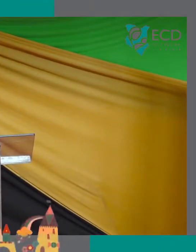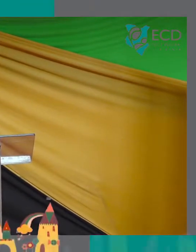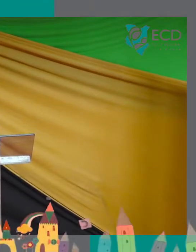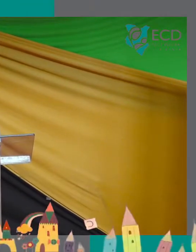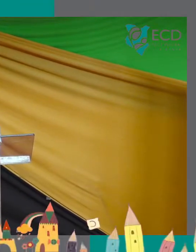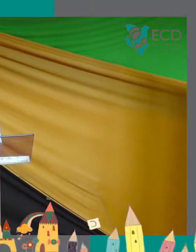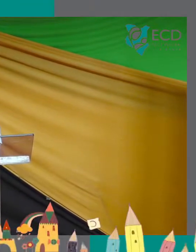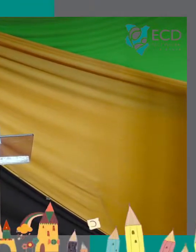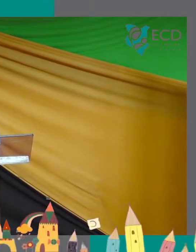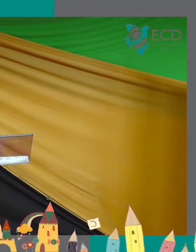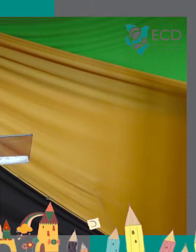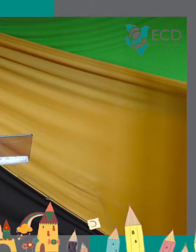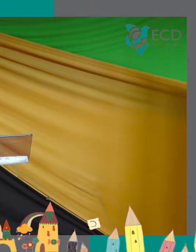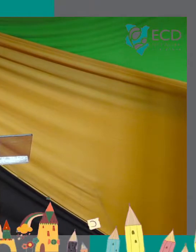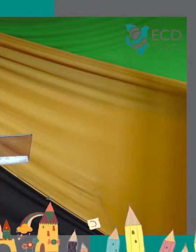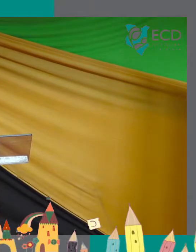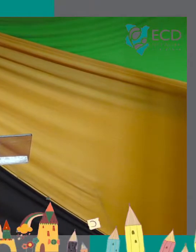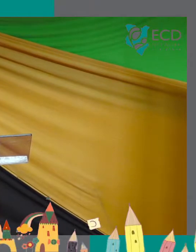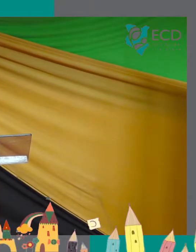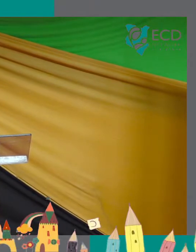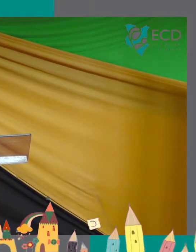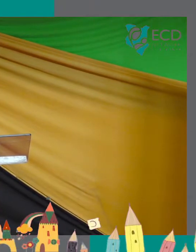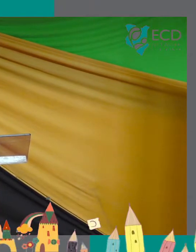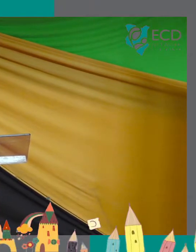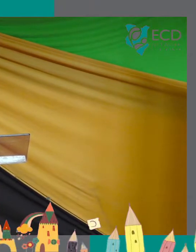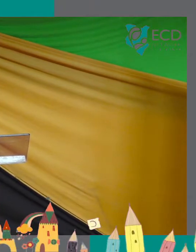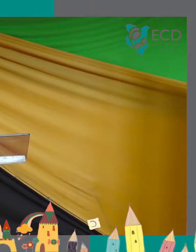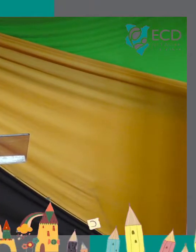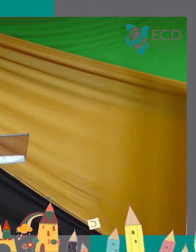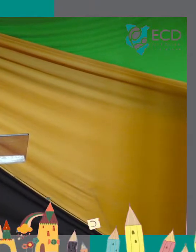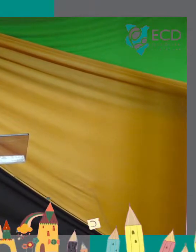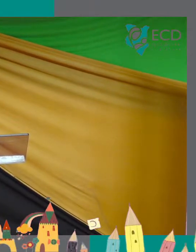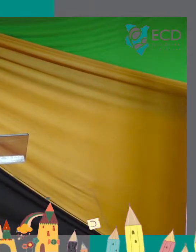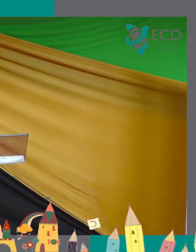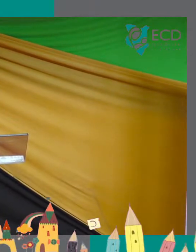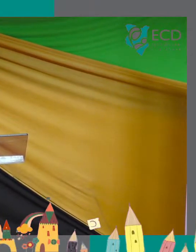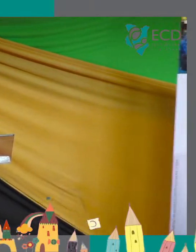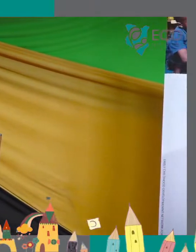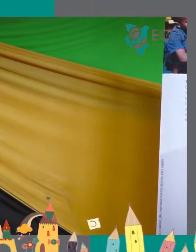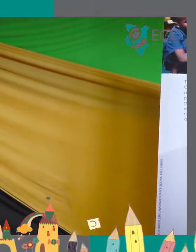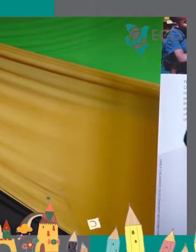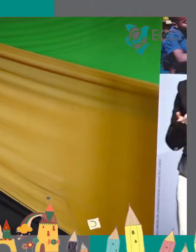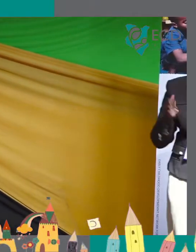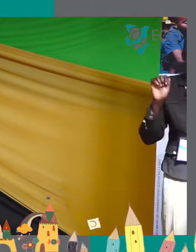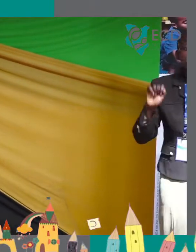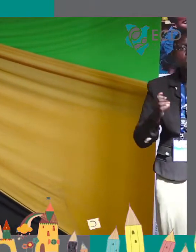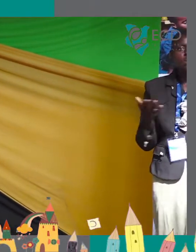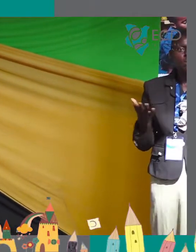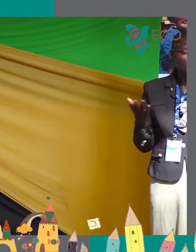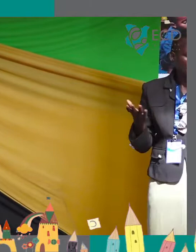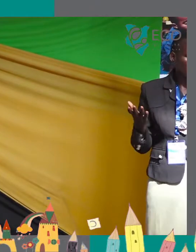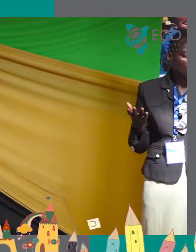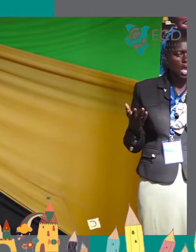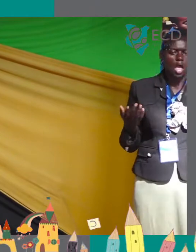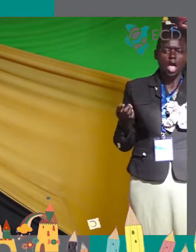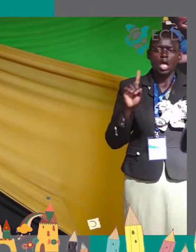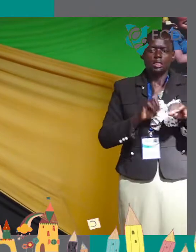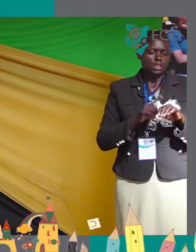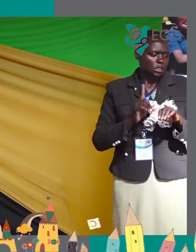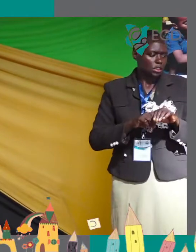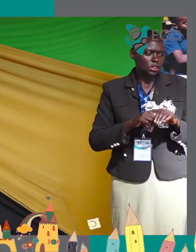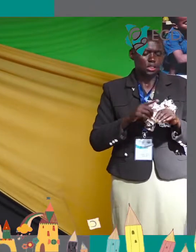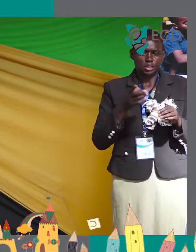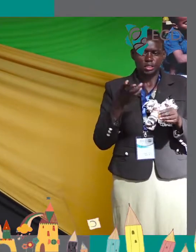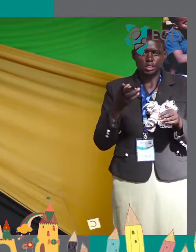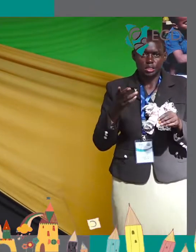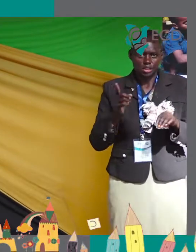children born from teen mothers. But my question is, are we leading anywhere? So as we sit here today, I think